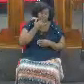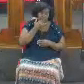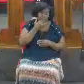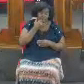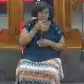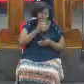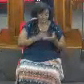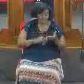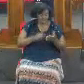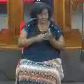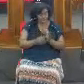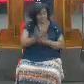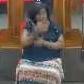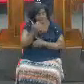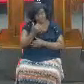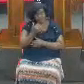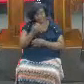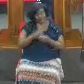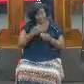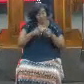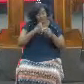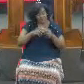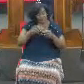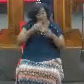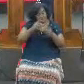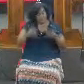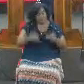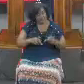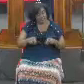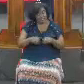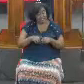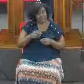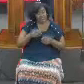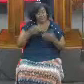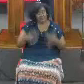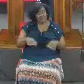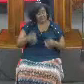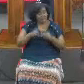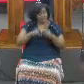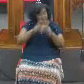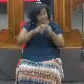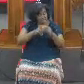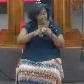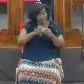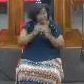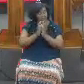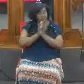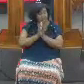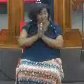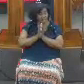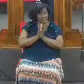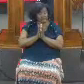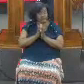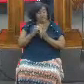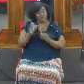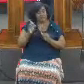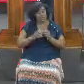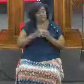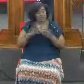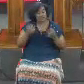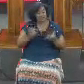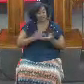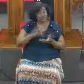this morning Solomon was building the temple. And as he completed the temple, and he prayed, there was so much, the